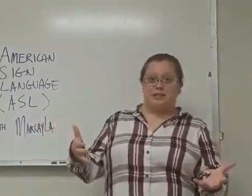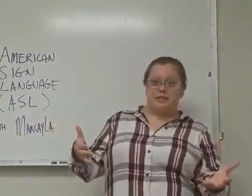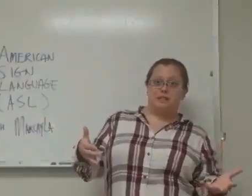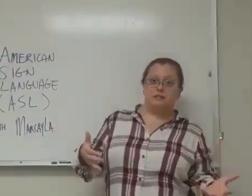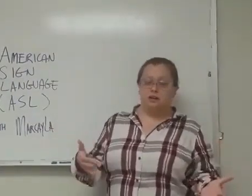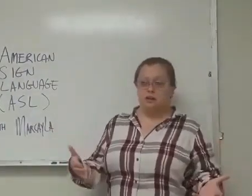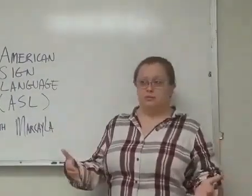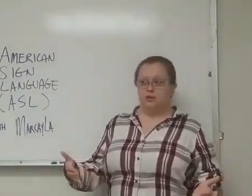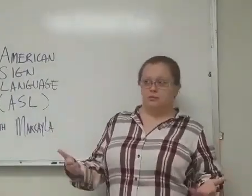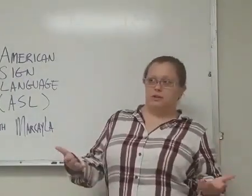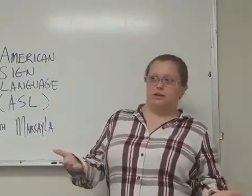basically. I mean,